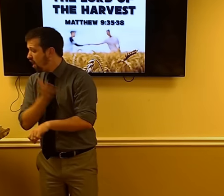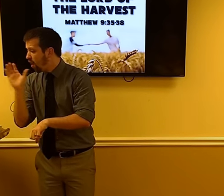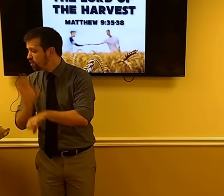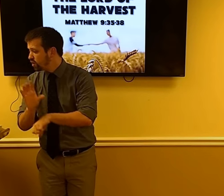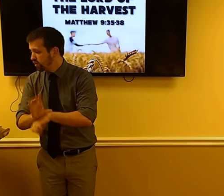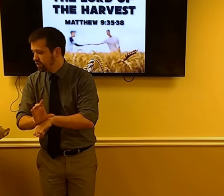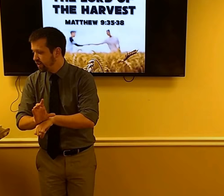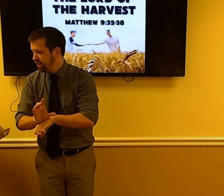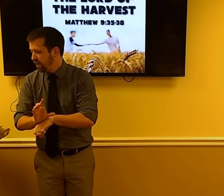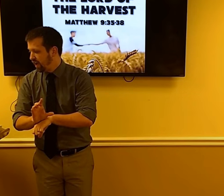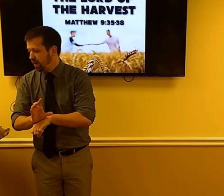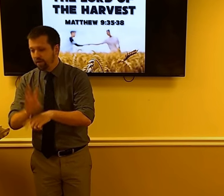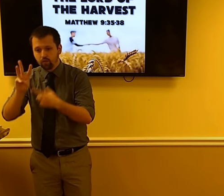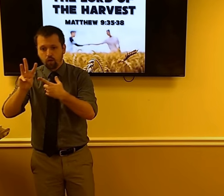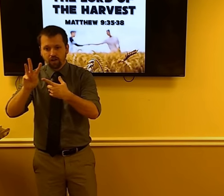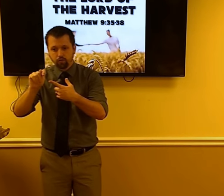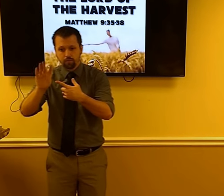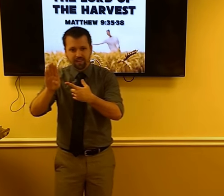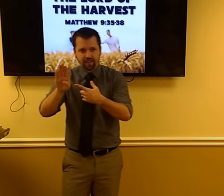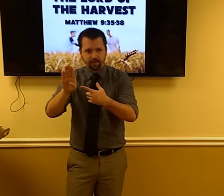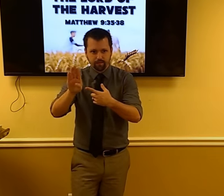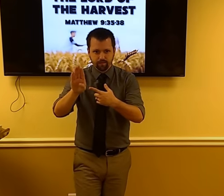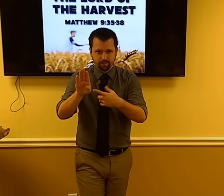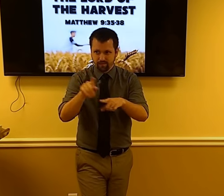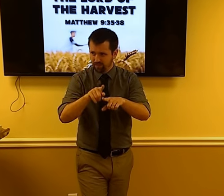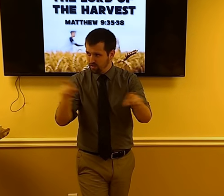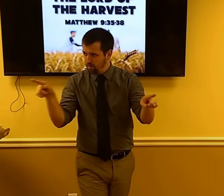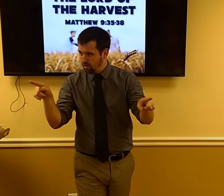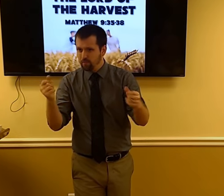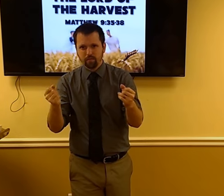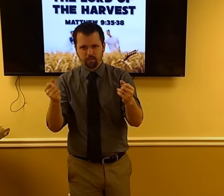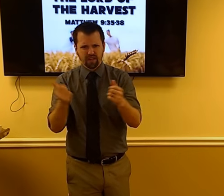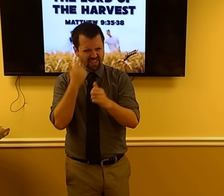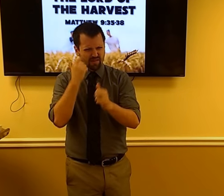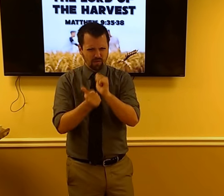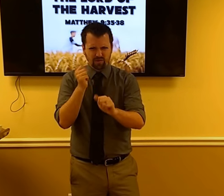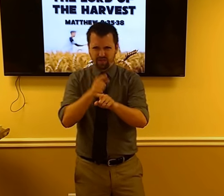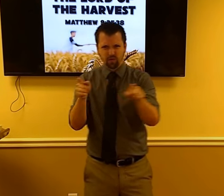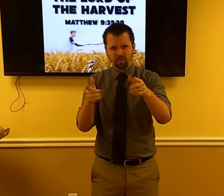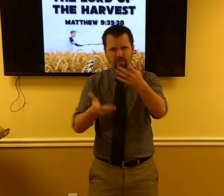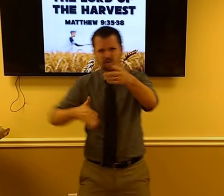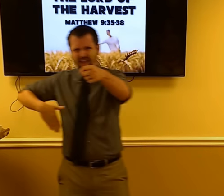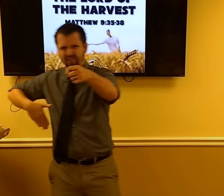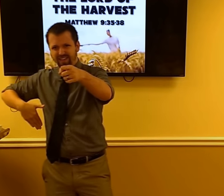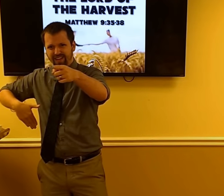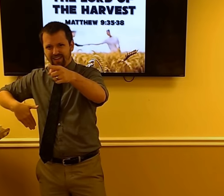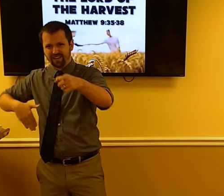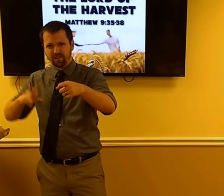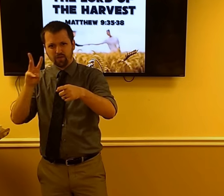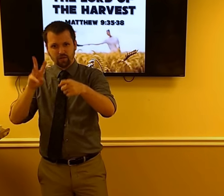our church has walked through Bethlehem. You all, I think most of you all, maybe you haven't yet.